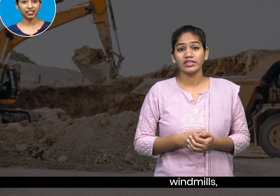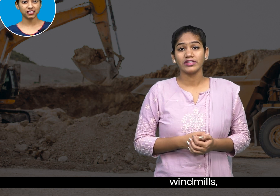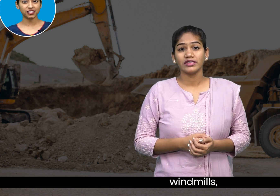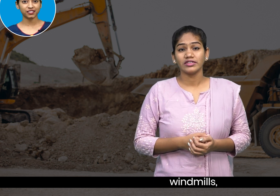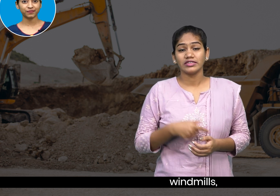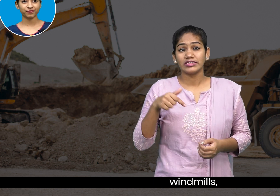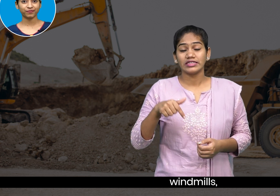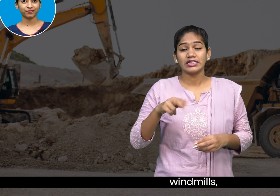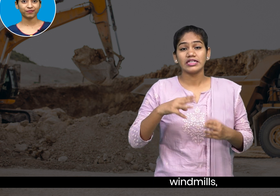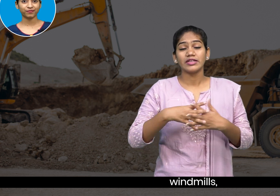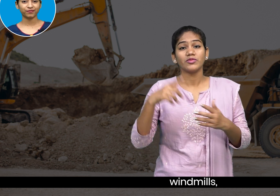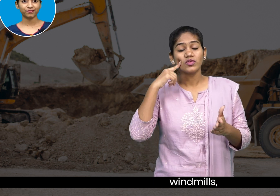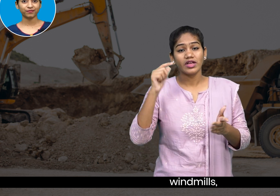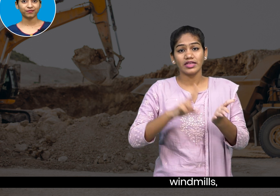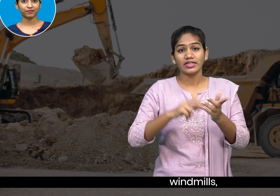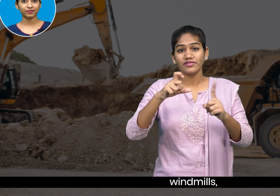windmills,